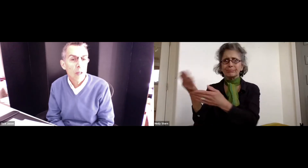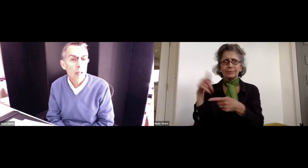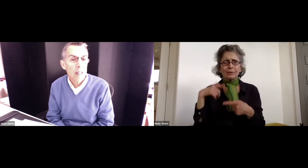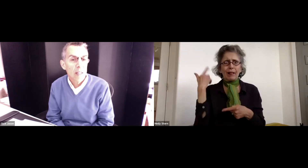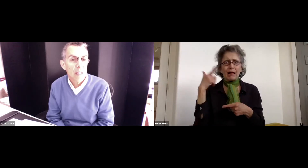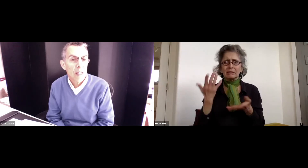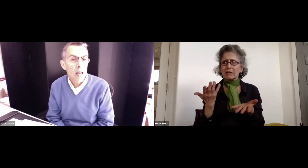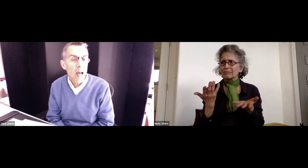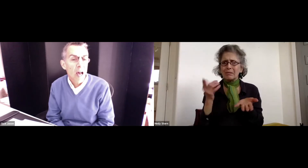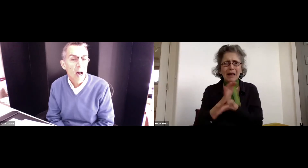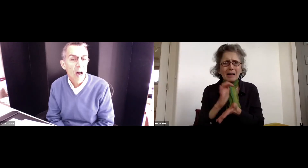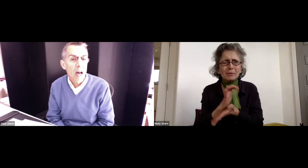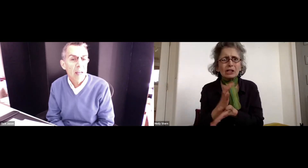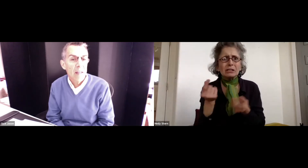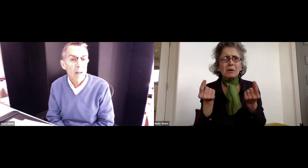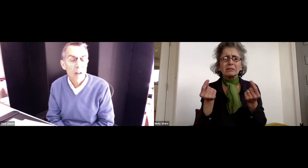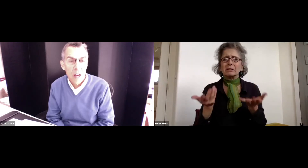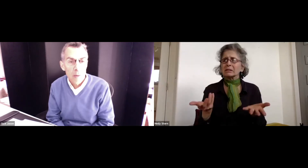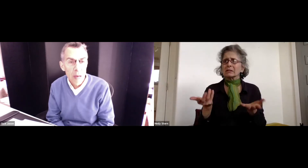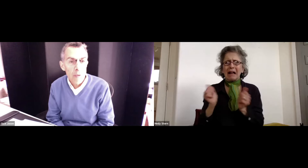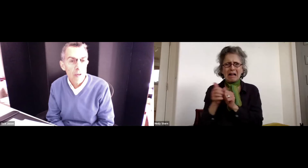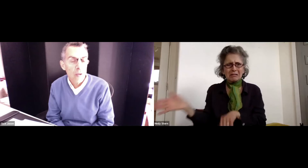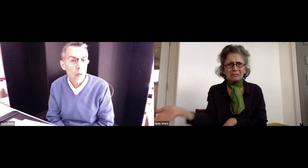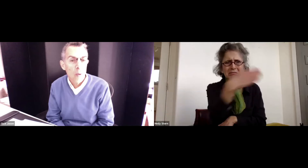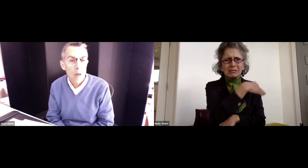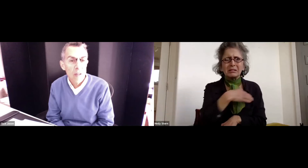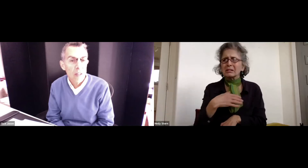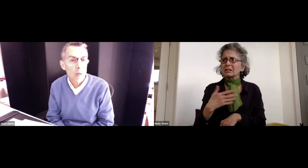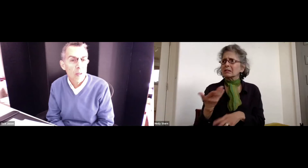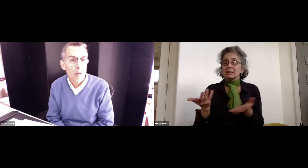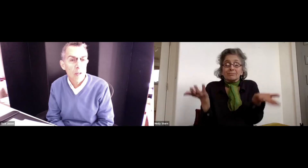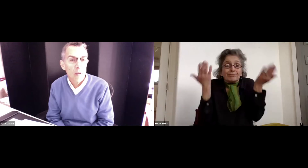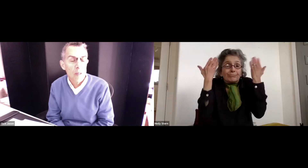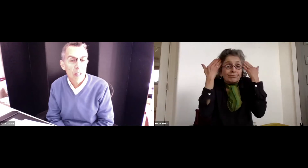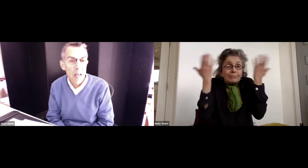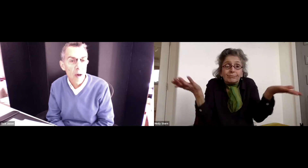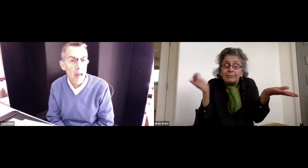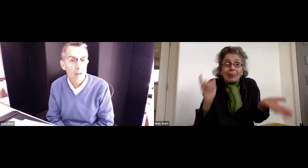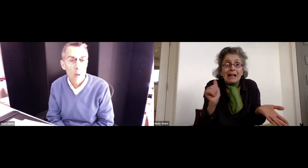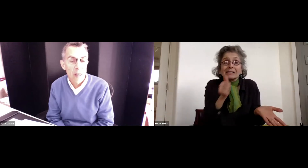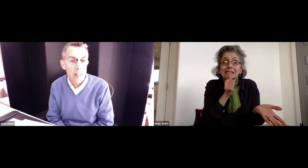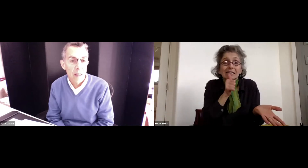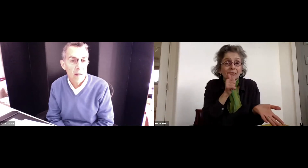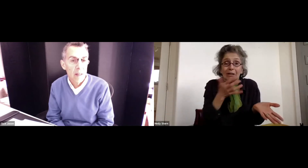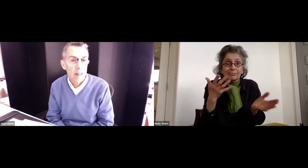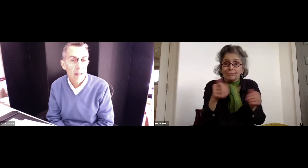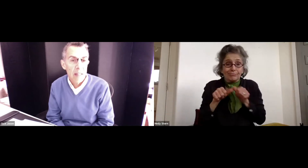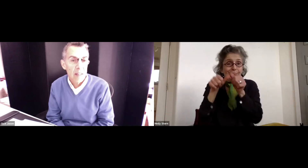London, and got her papers, or what it was that she was able to escape, I have no idea. That's a secret